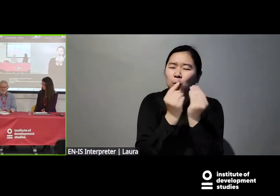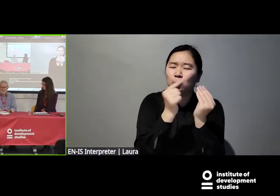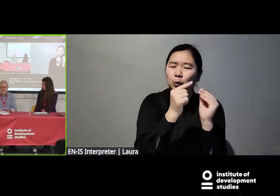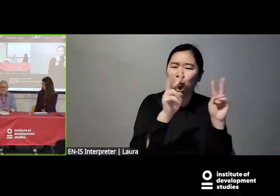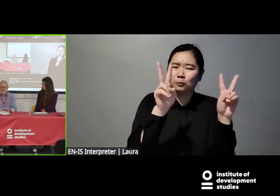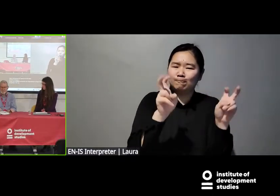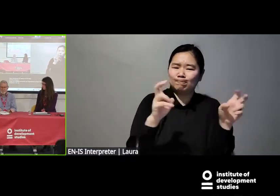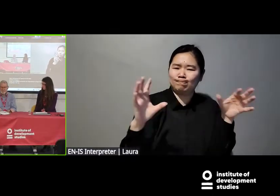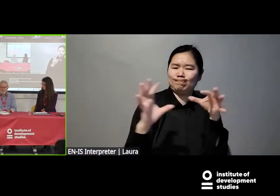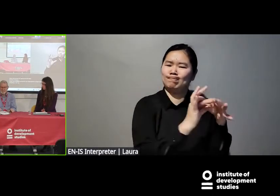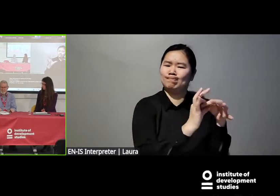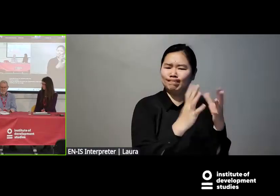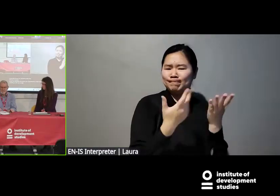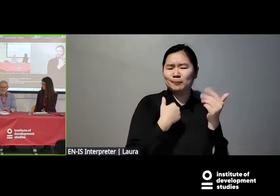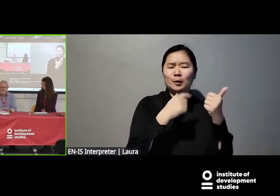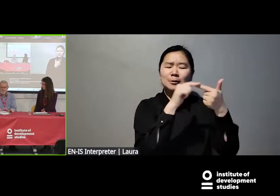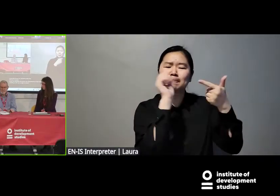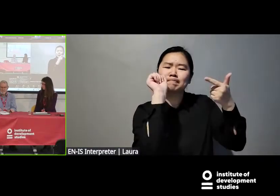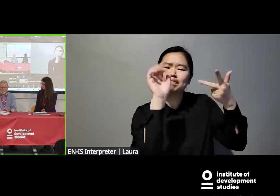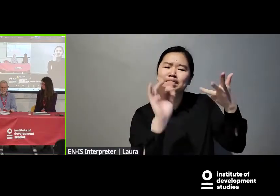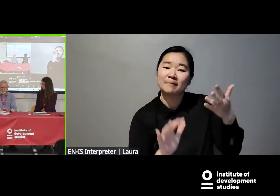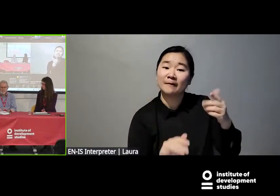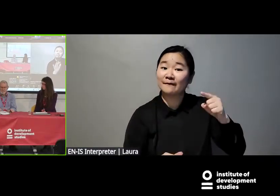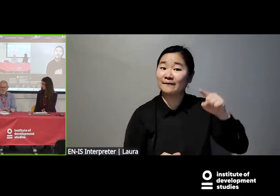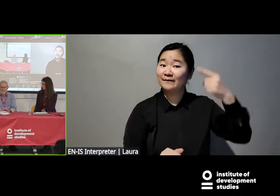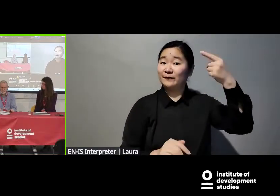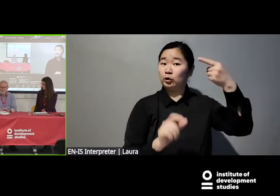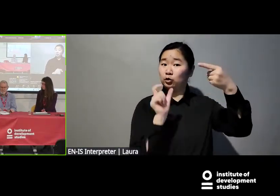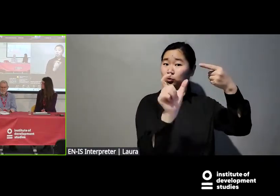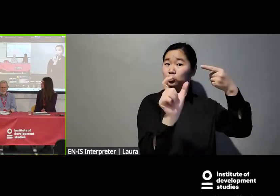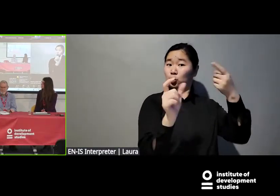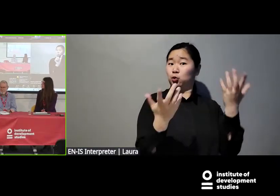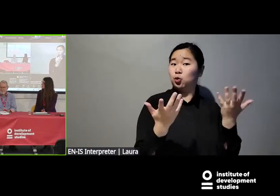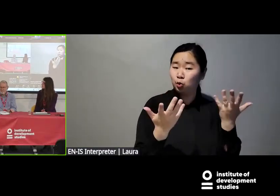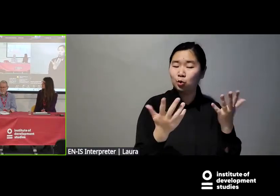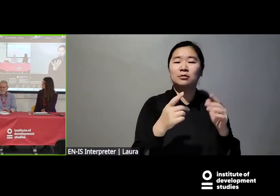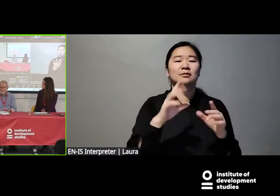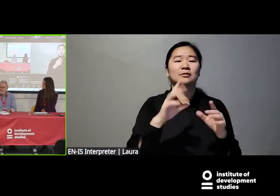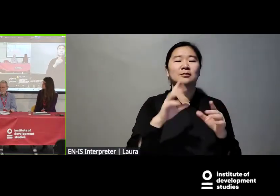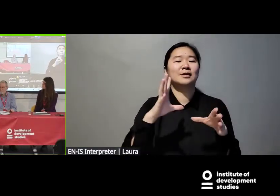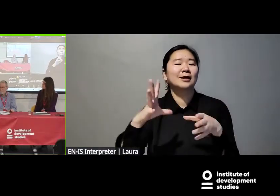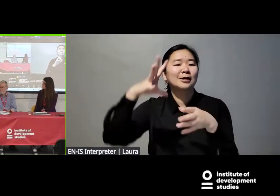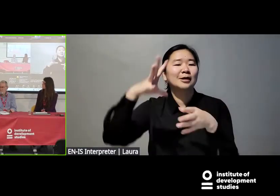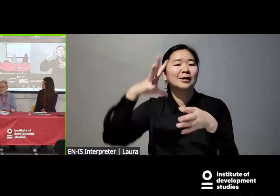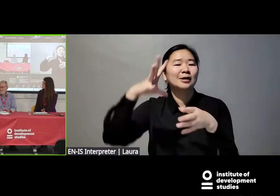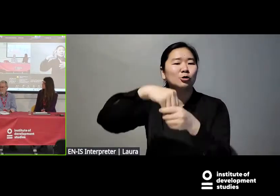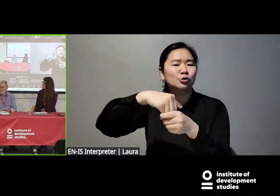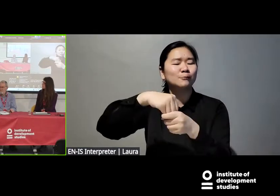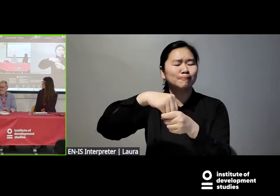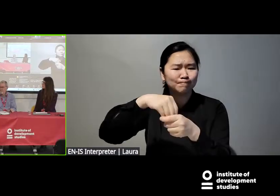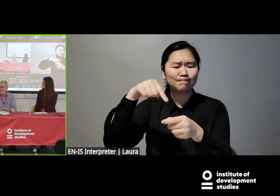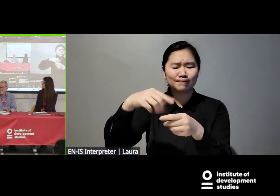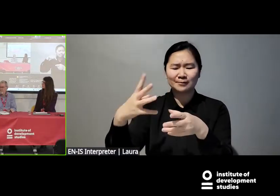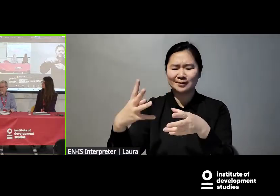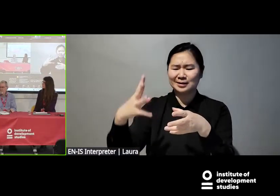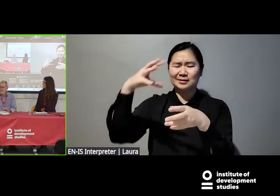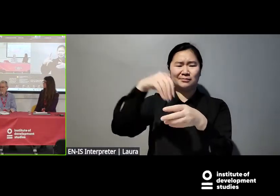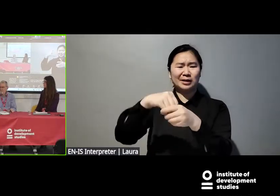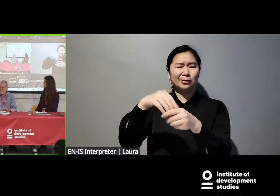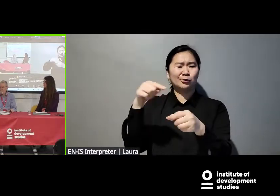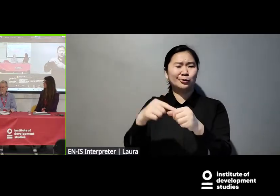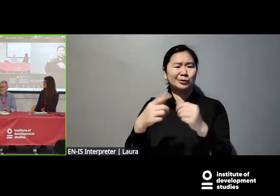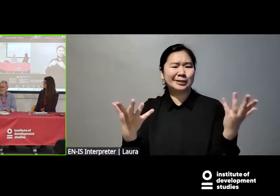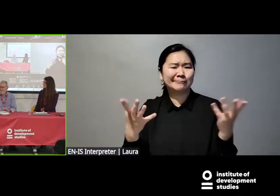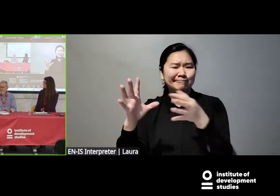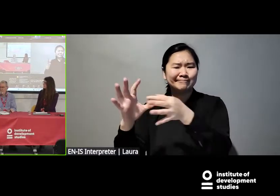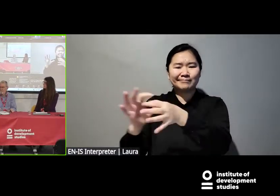and OPDs were included, both in terms of the process, but also the publication. So we've made real efforts to make the publication as